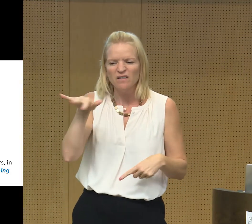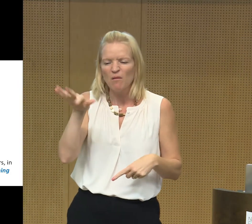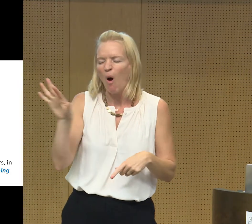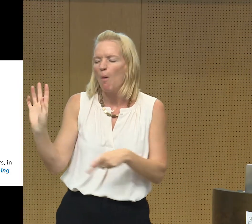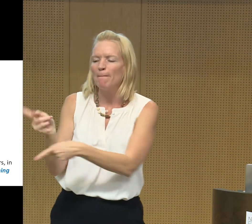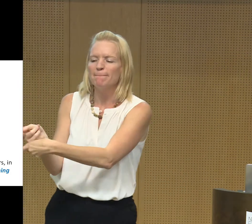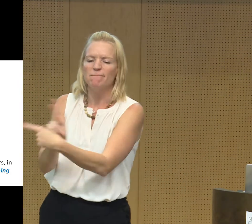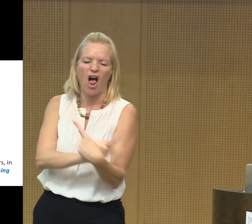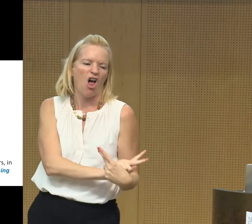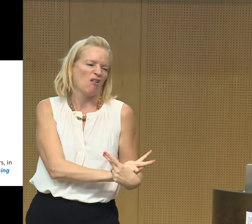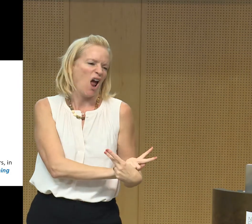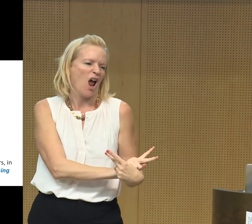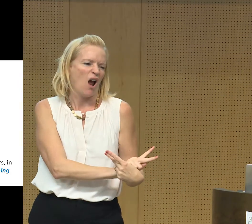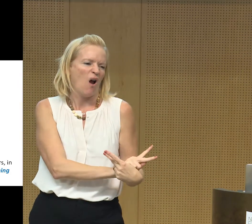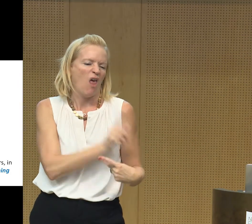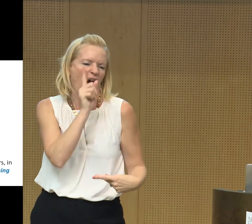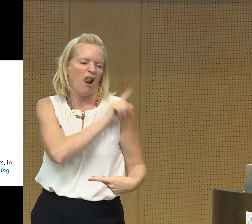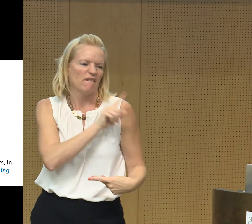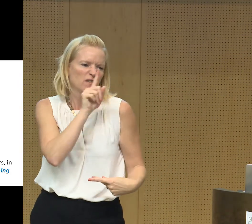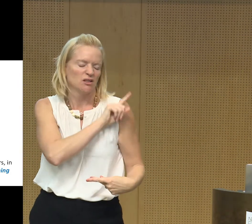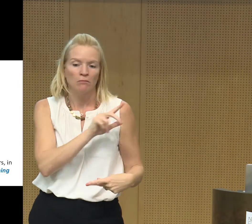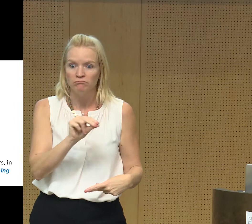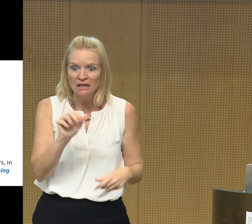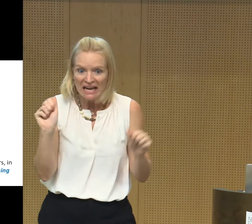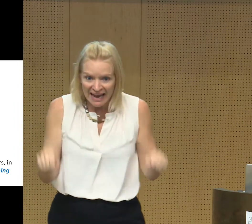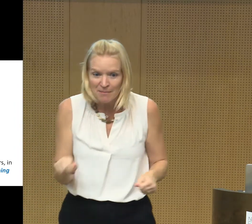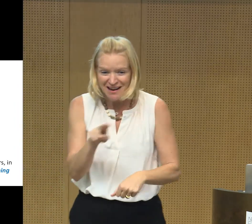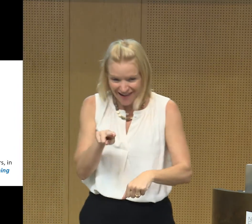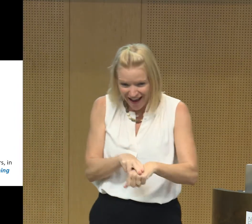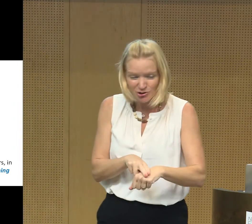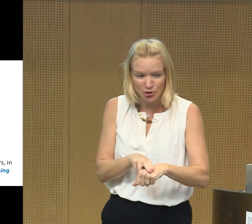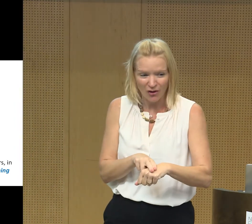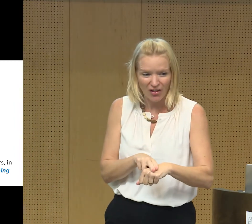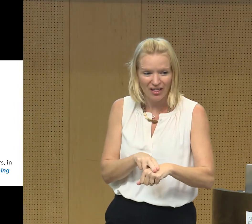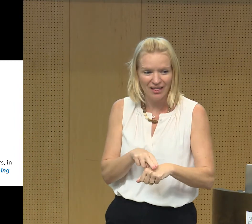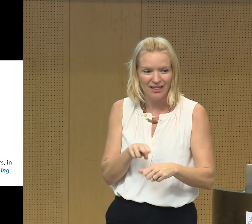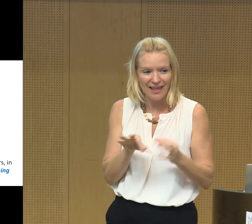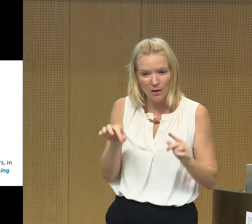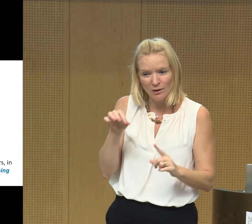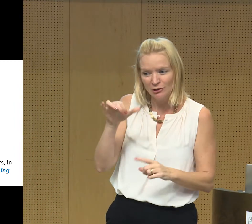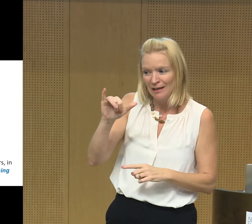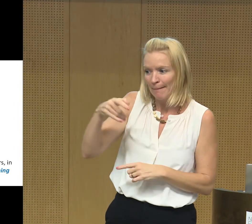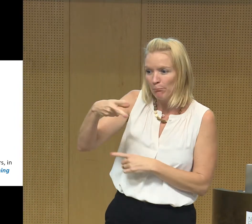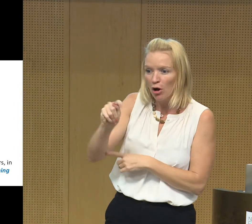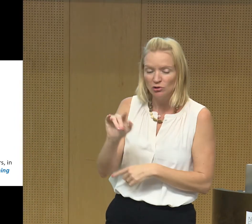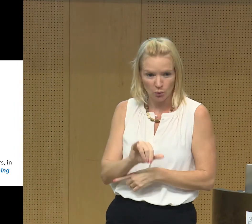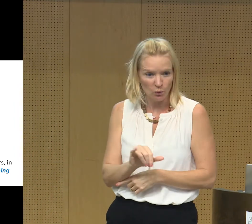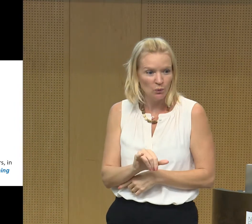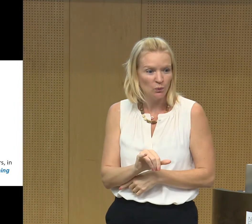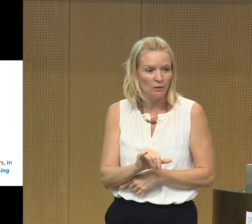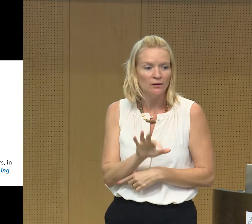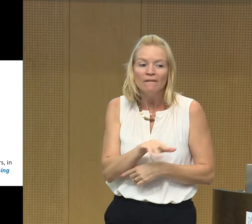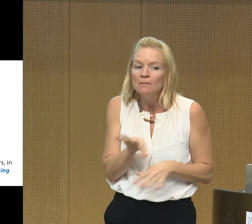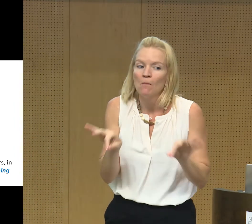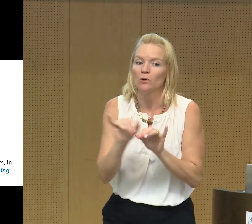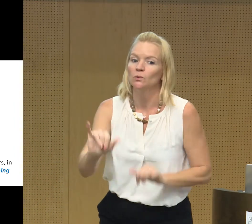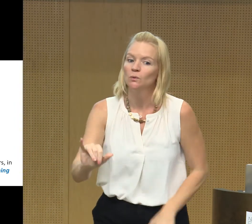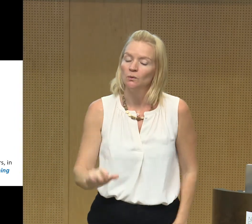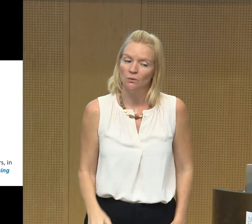familiar with sign language believe that fingerspelling is just borrowing an English word, but